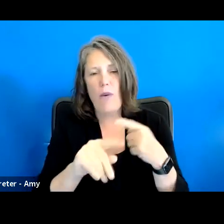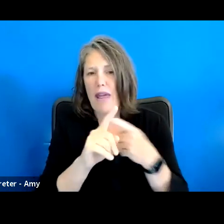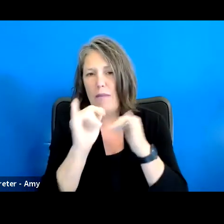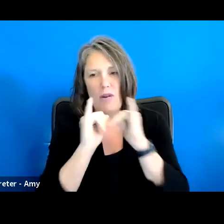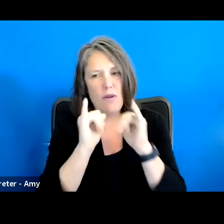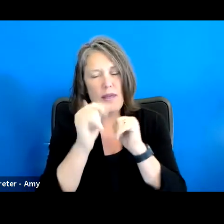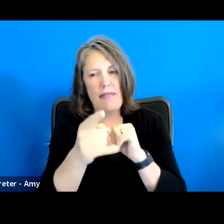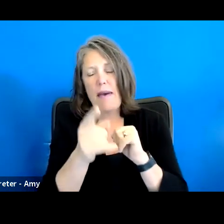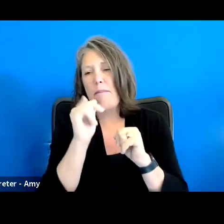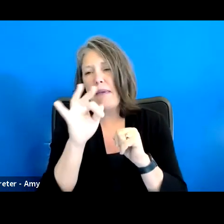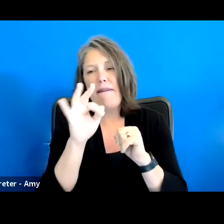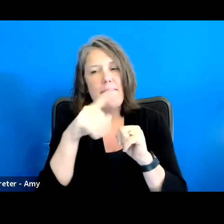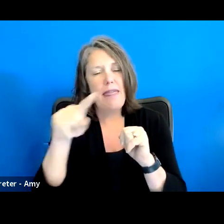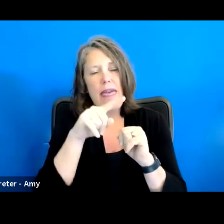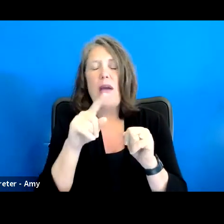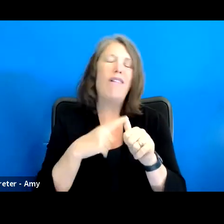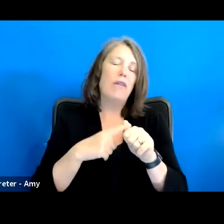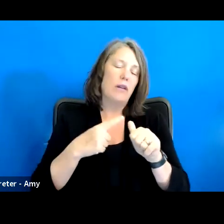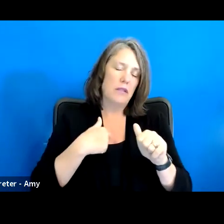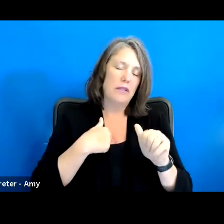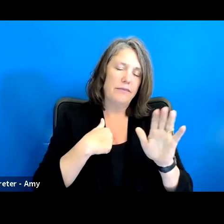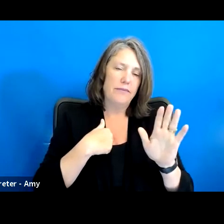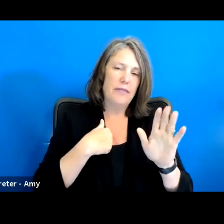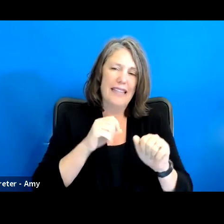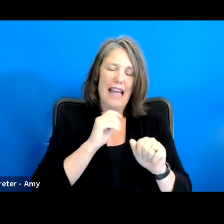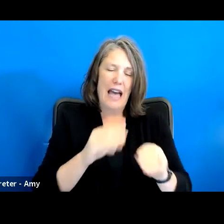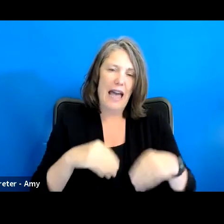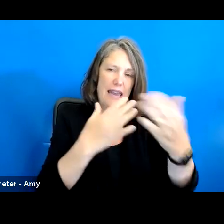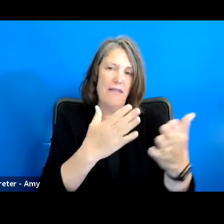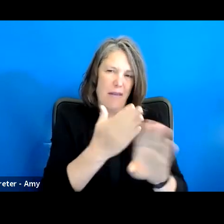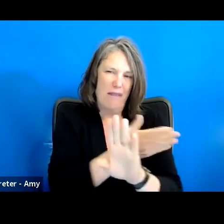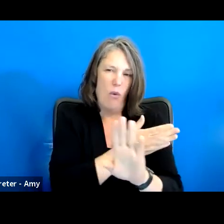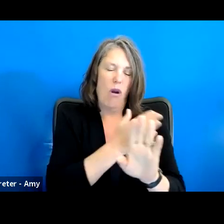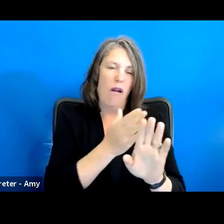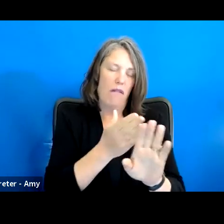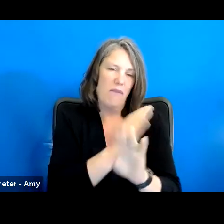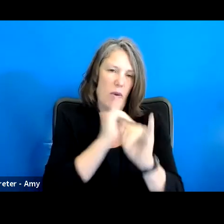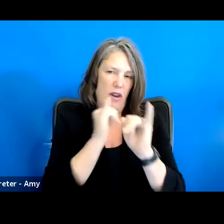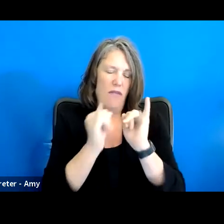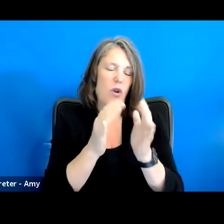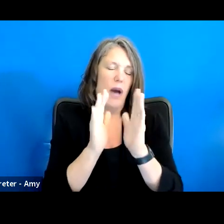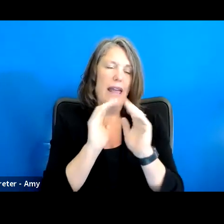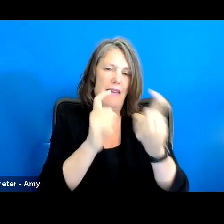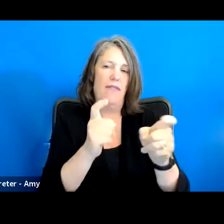that first I give them the questions in advance. And if they have issues with any of